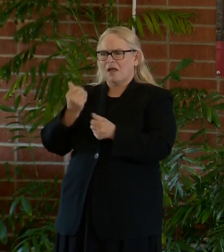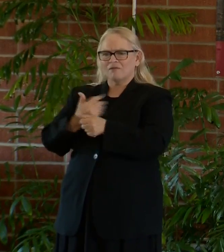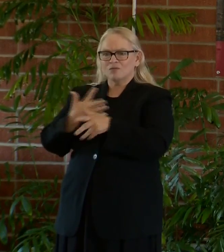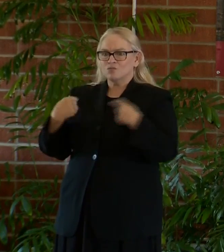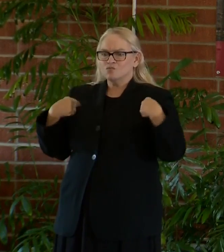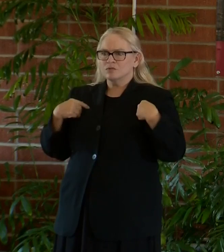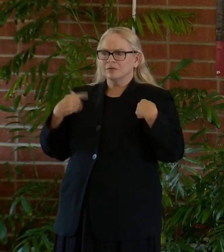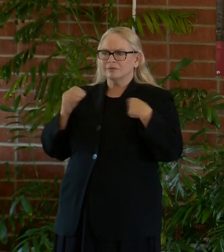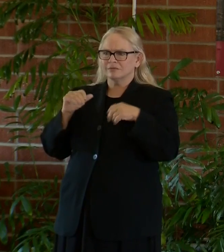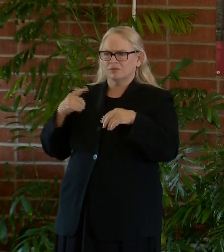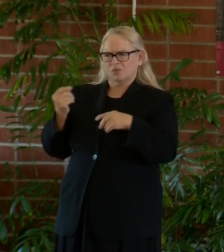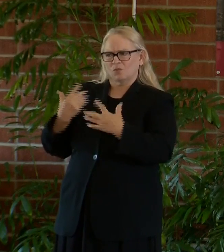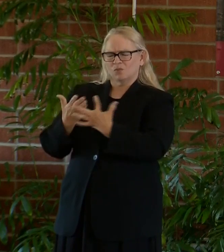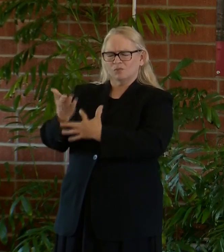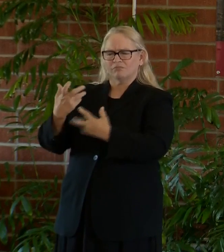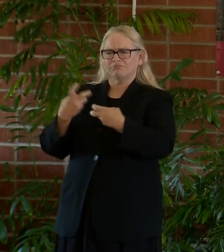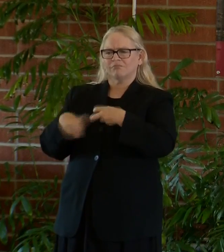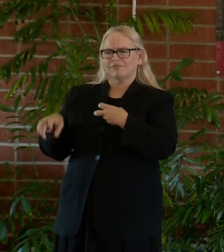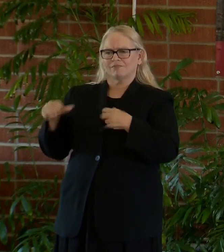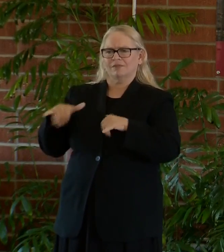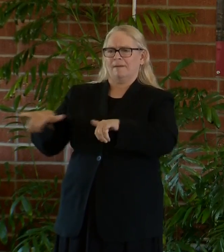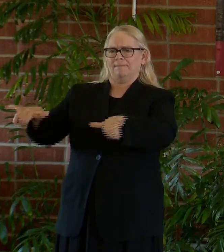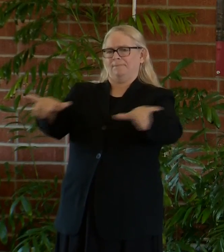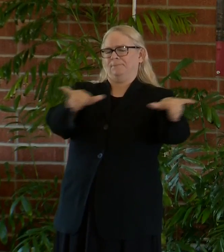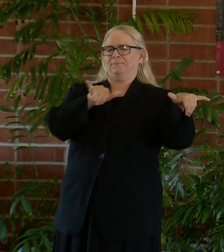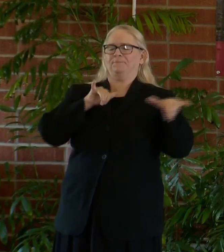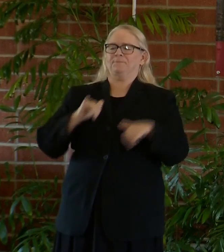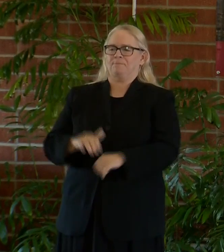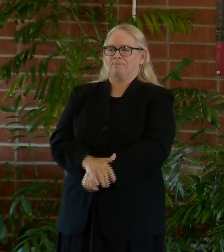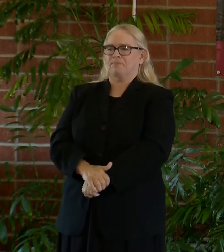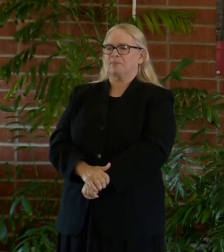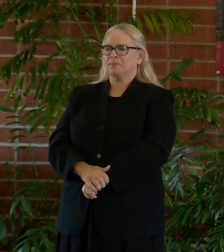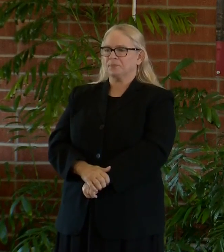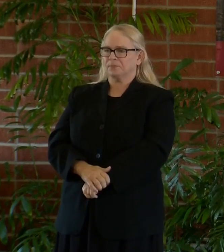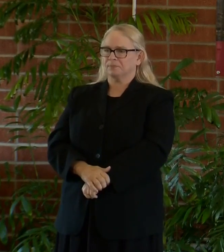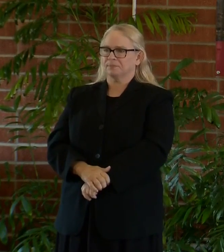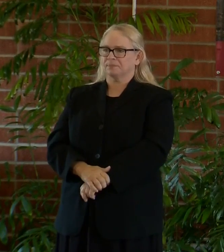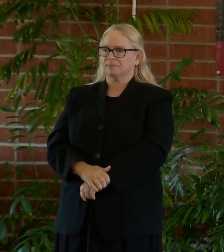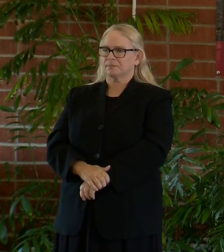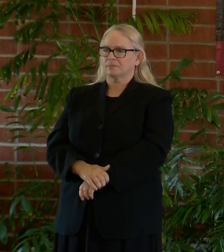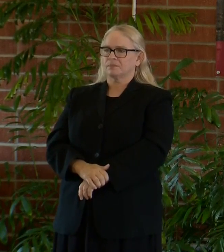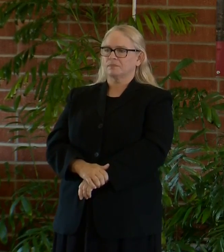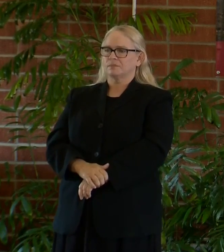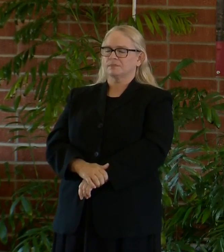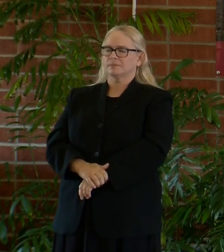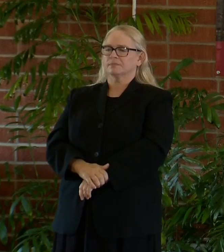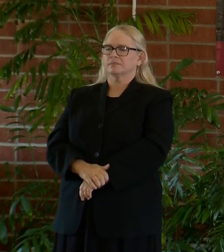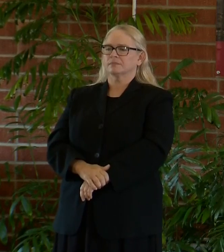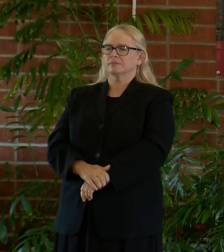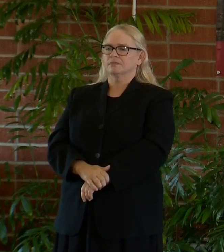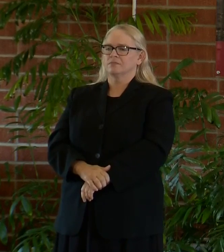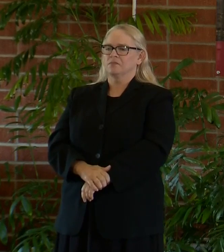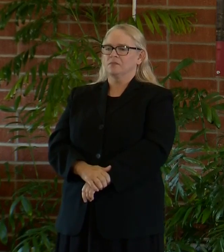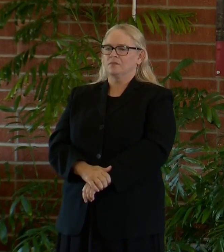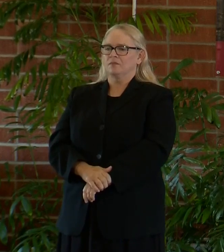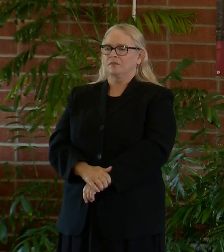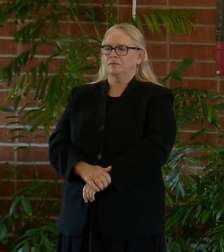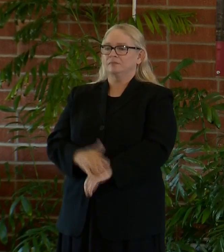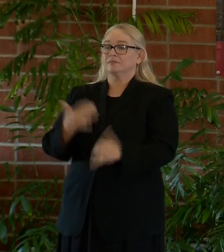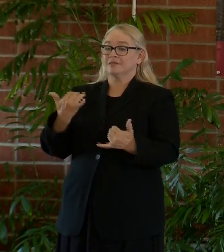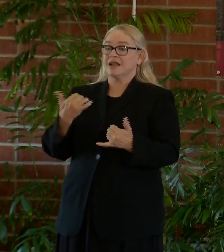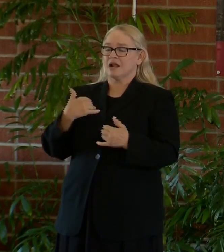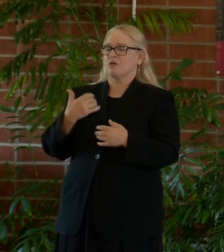through, many of you are going through at this moment. And so that moment has come. We're now asked Dr. Gali to come